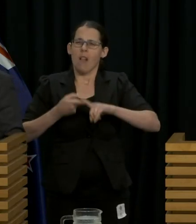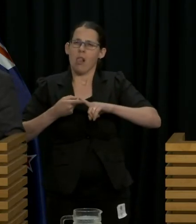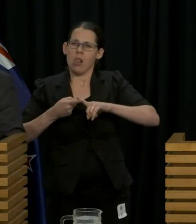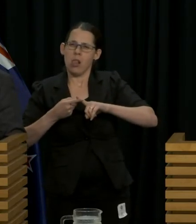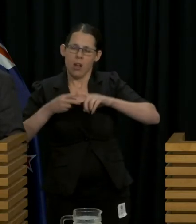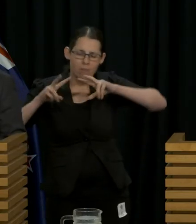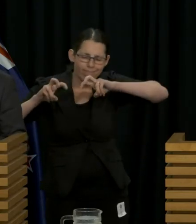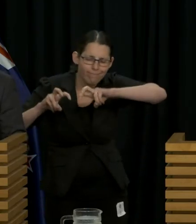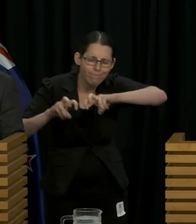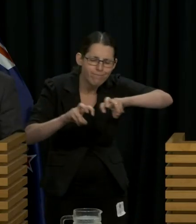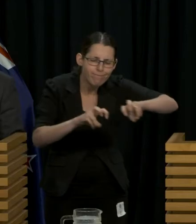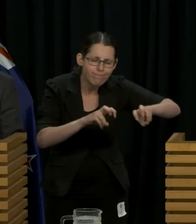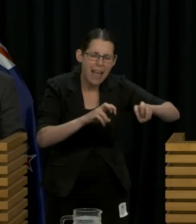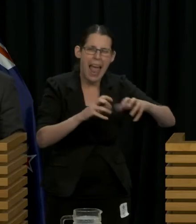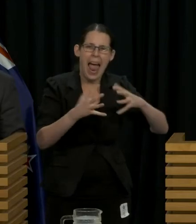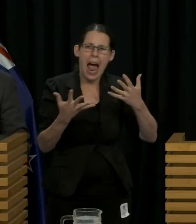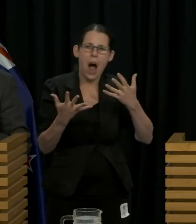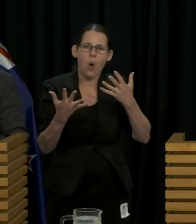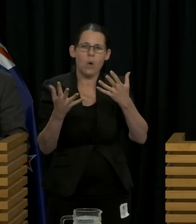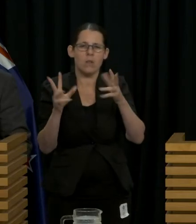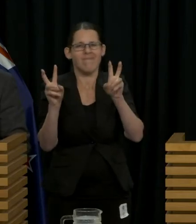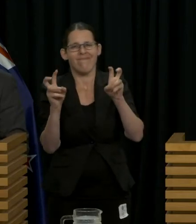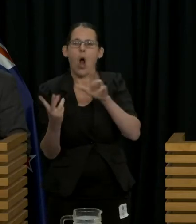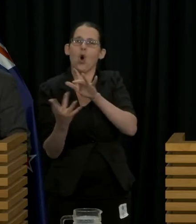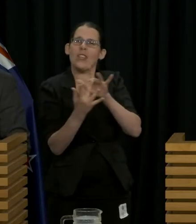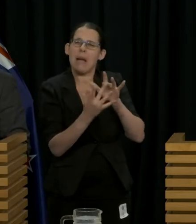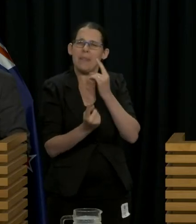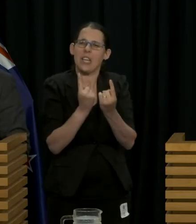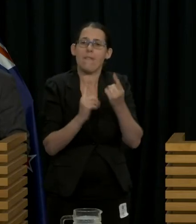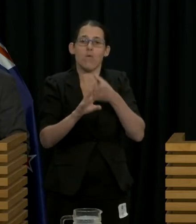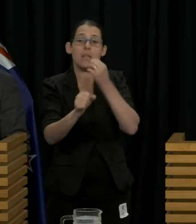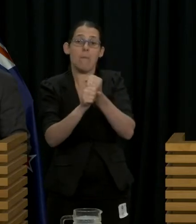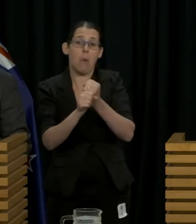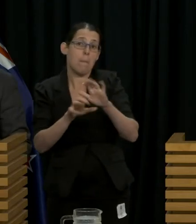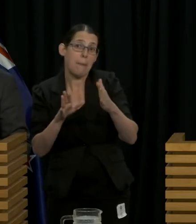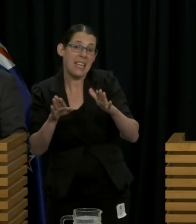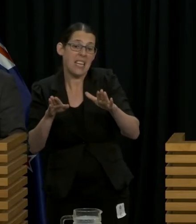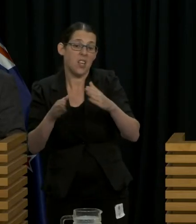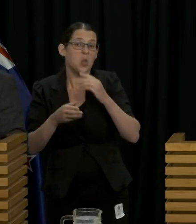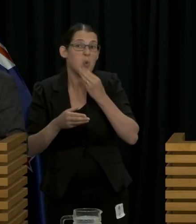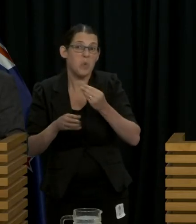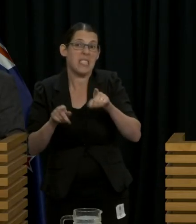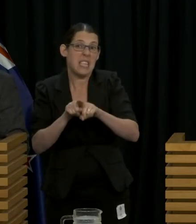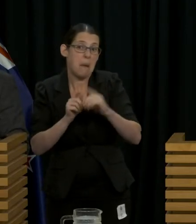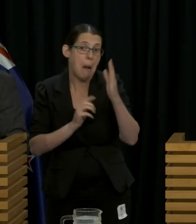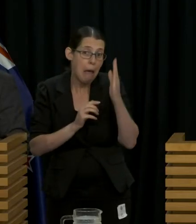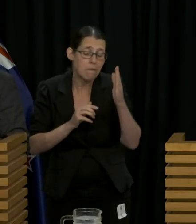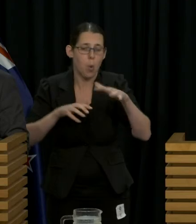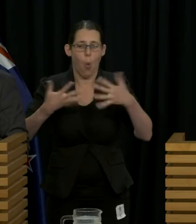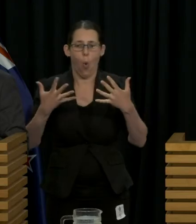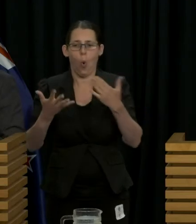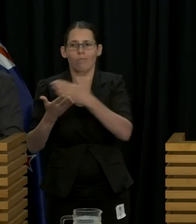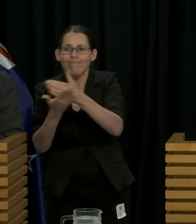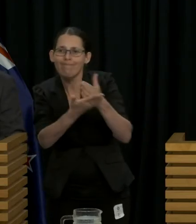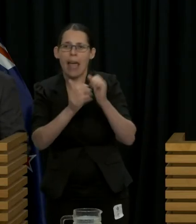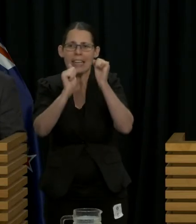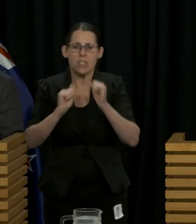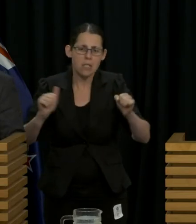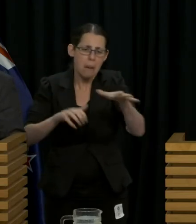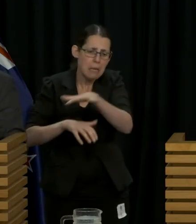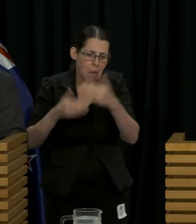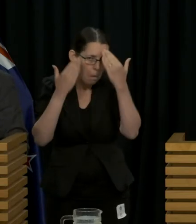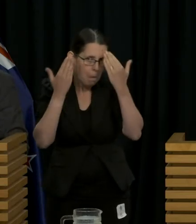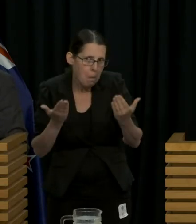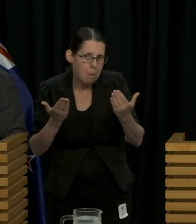with each other, whether it might be a lift, exercise area, common space, or so on. But it does appear that there could be some